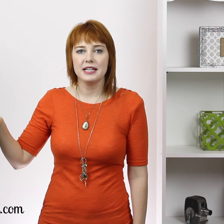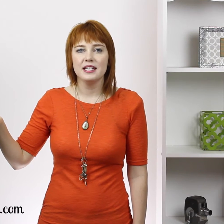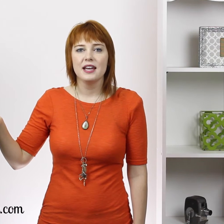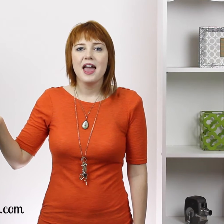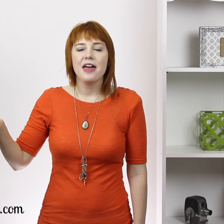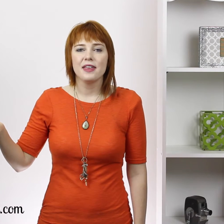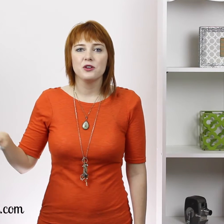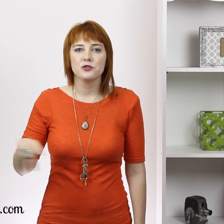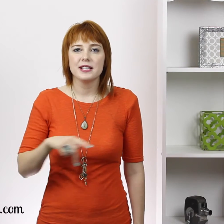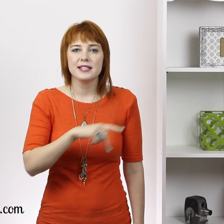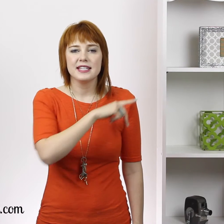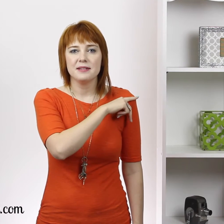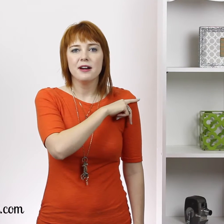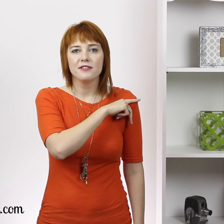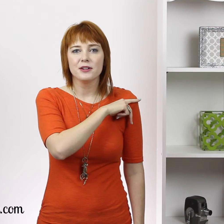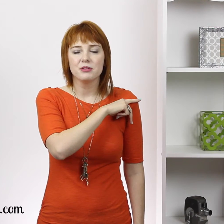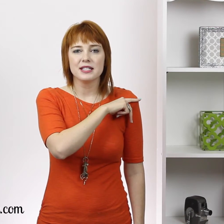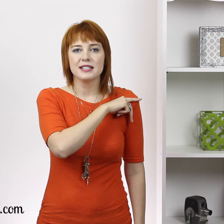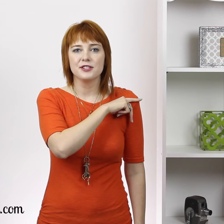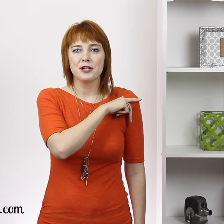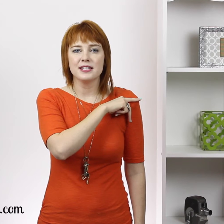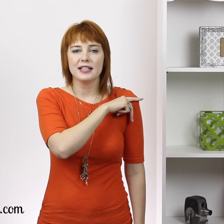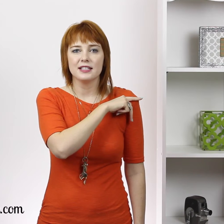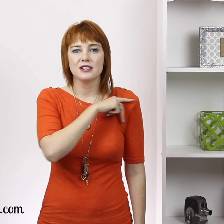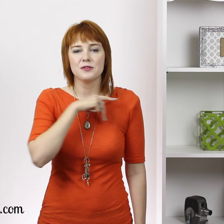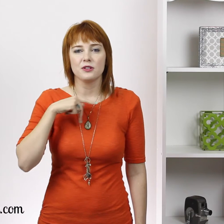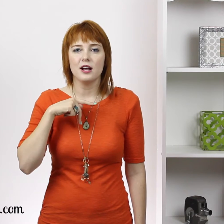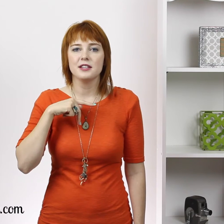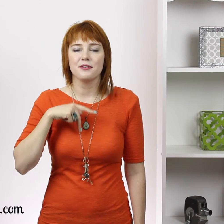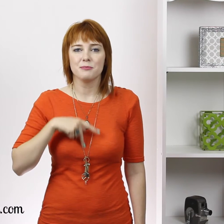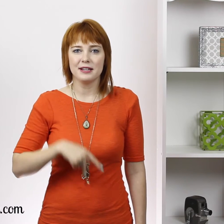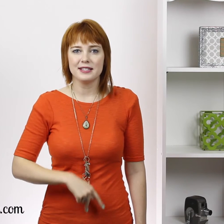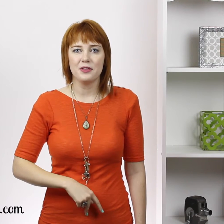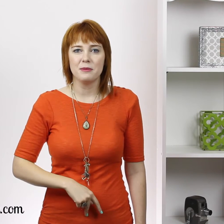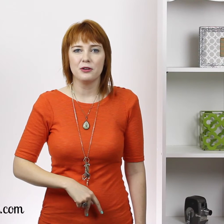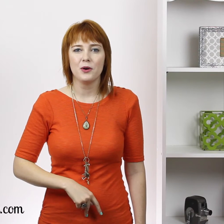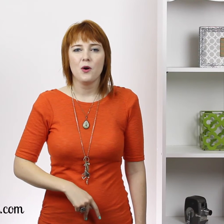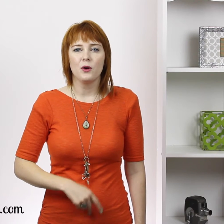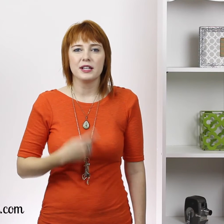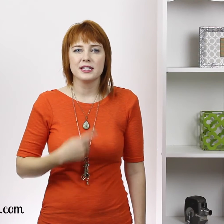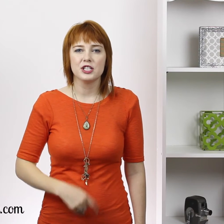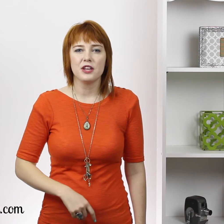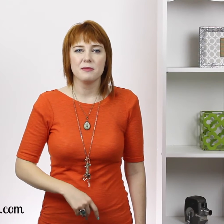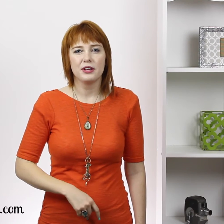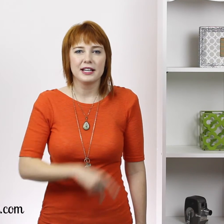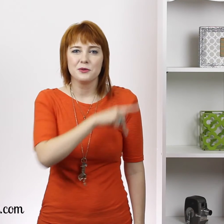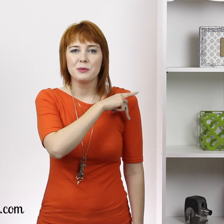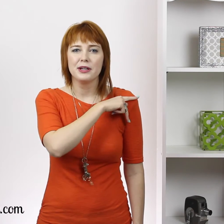and then you trace the seam of a princess's dress like it just goes across and then there's buttons down the middle or like a stitch down the middle I guess it would be